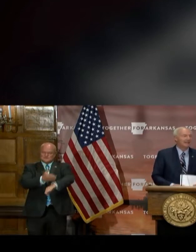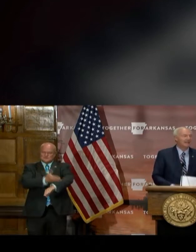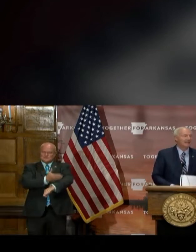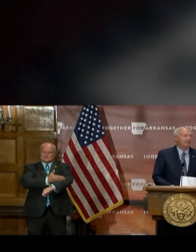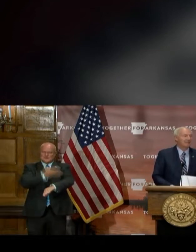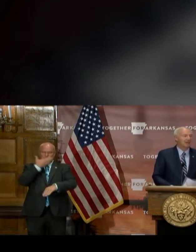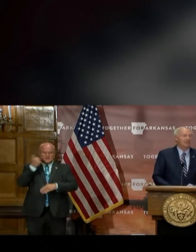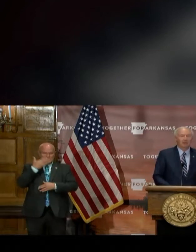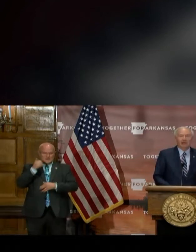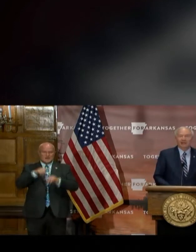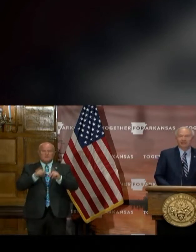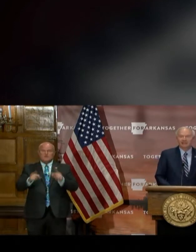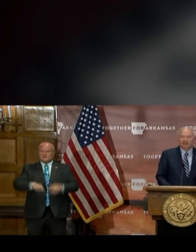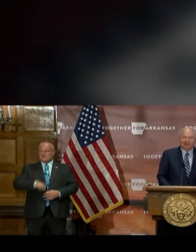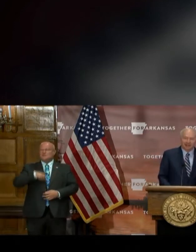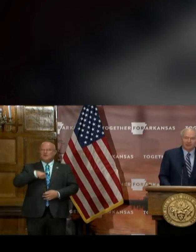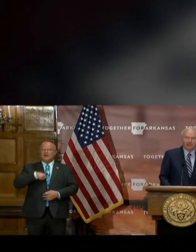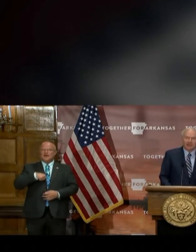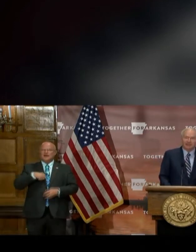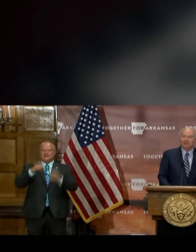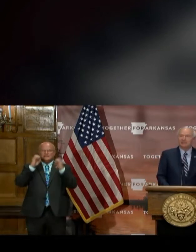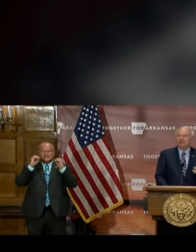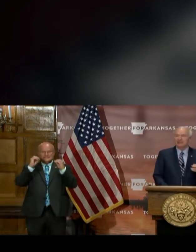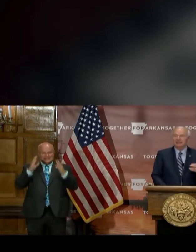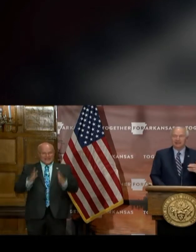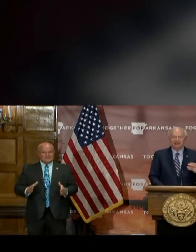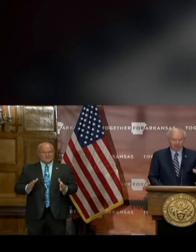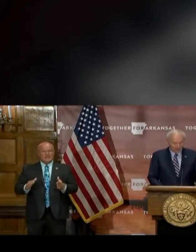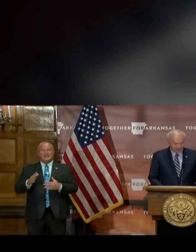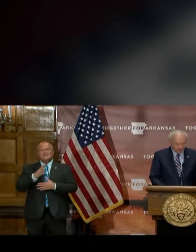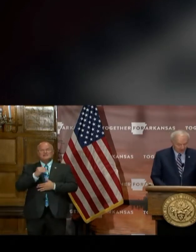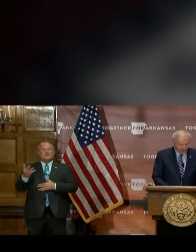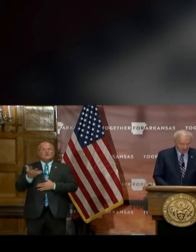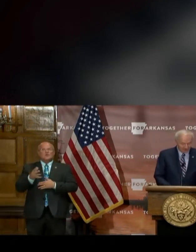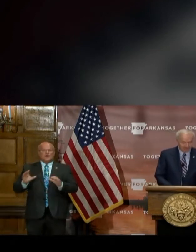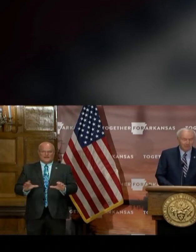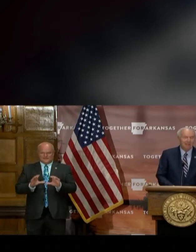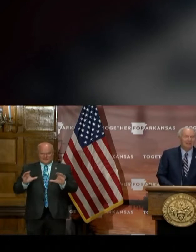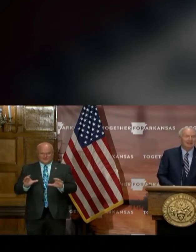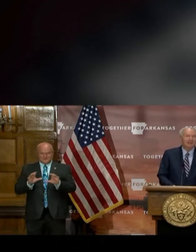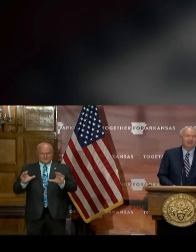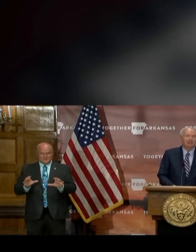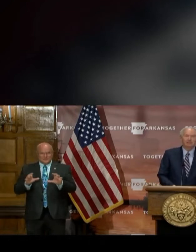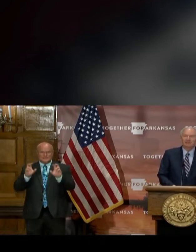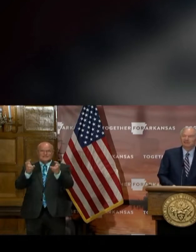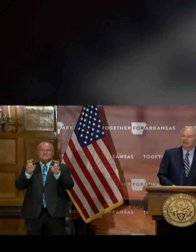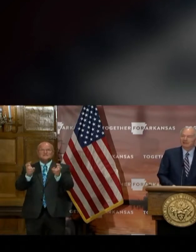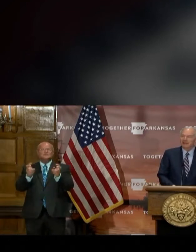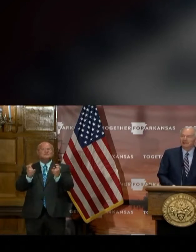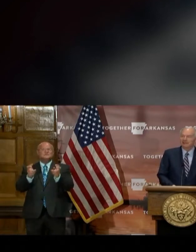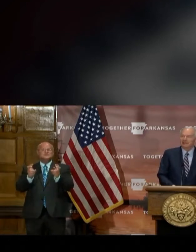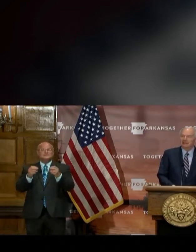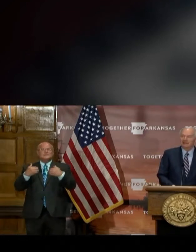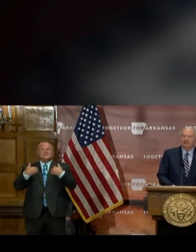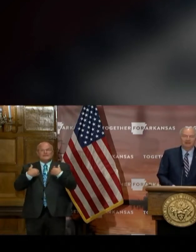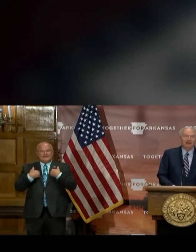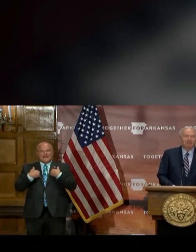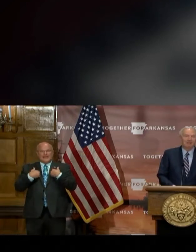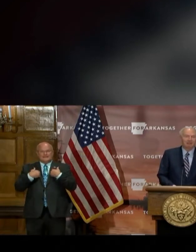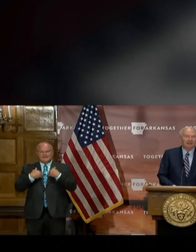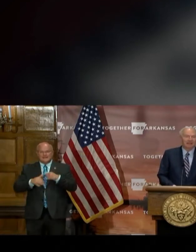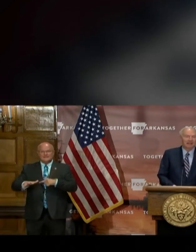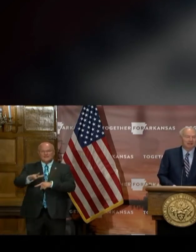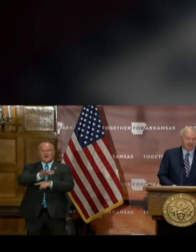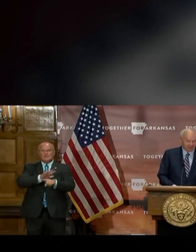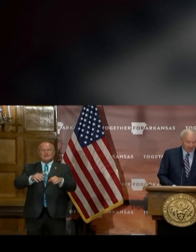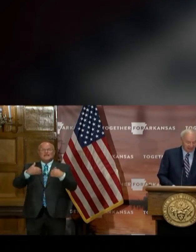that, but very proud of our educators and what they're doing in terms of having an environment